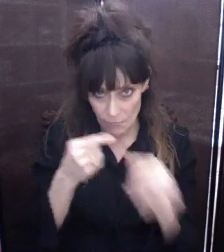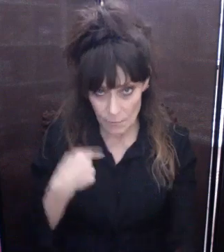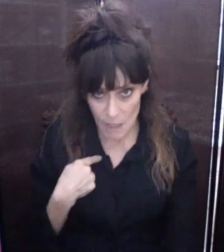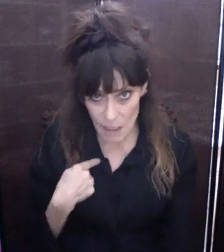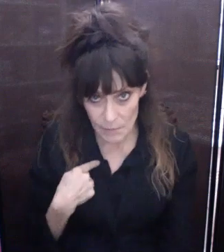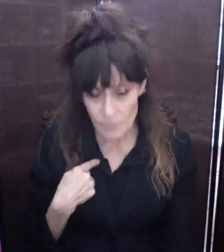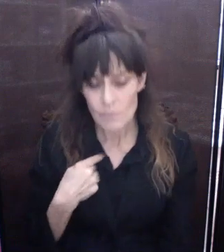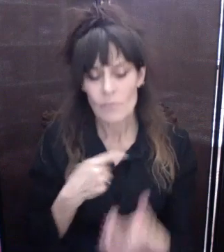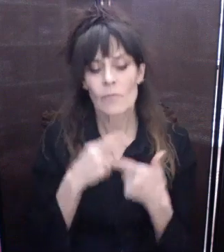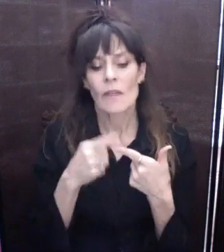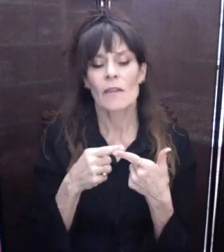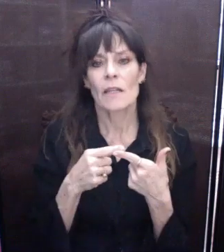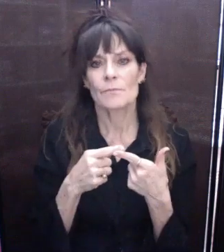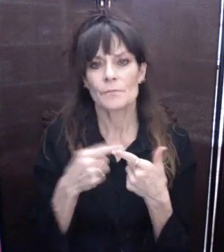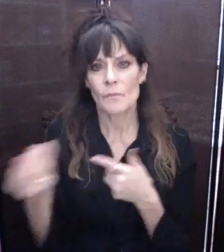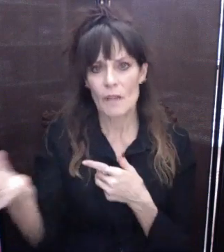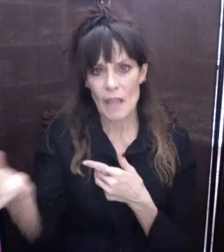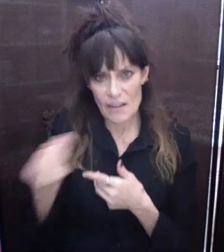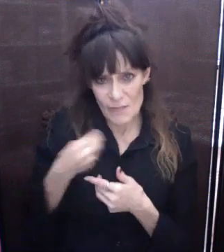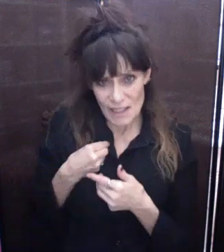then gave me some specific directions